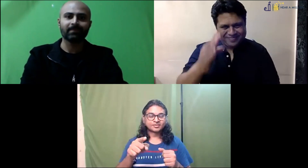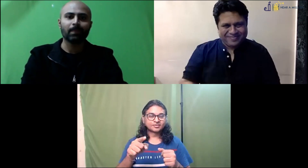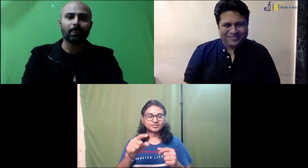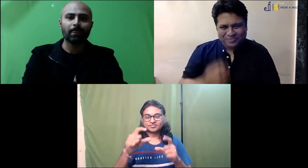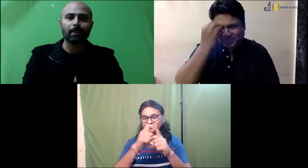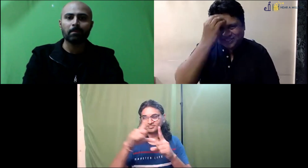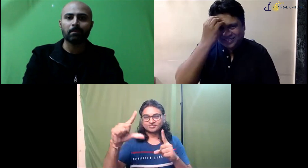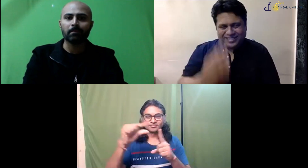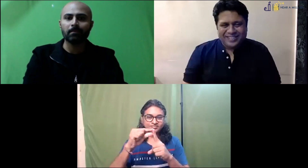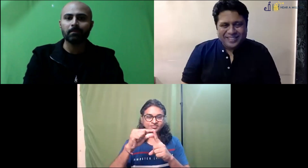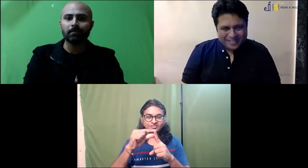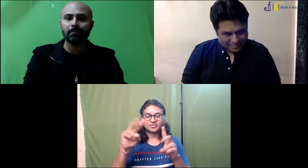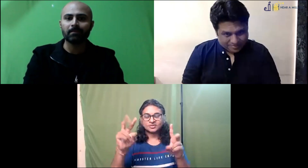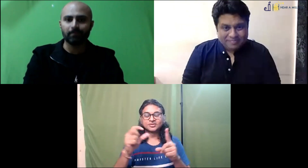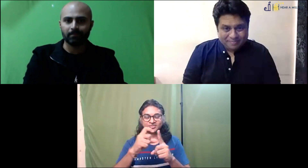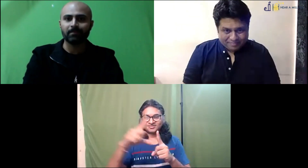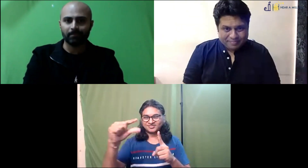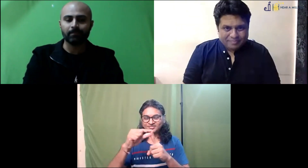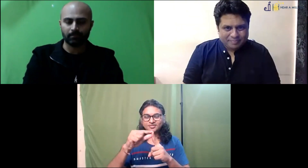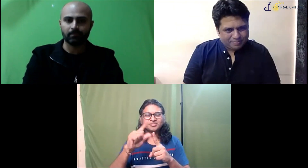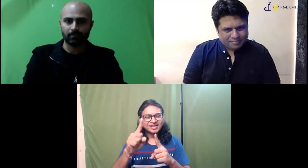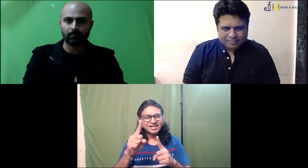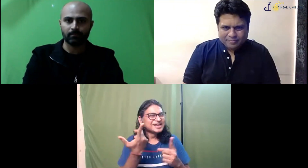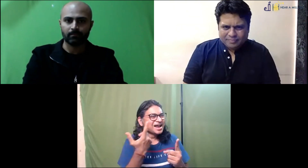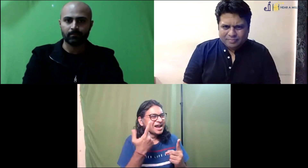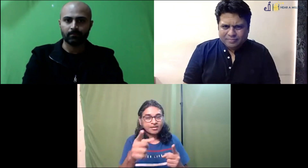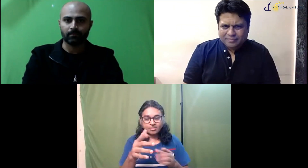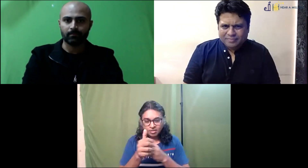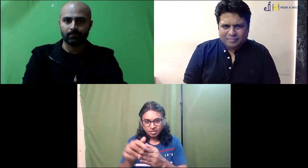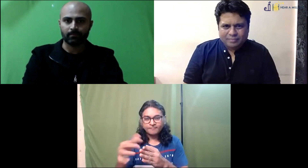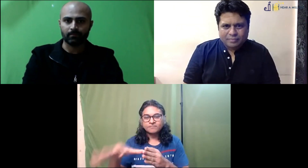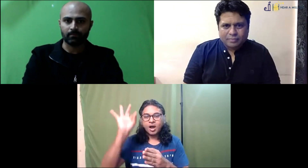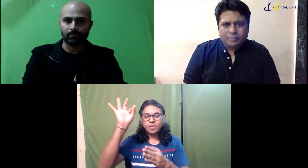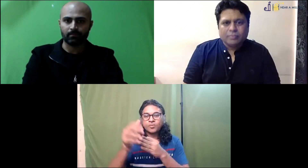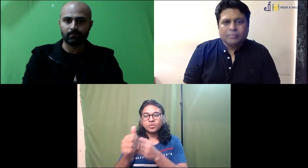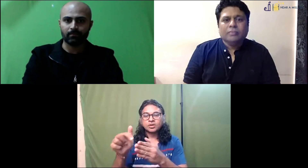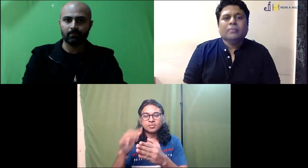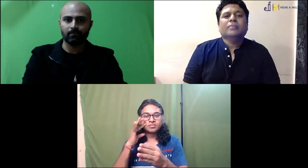Hello, my sign name is this. I am Bhaskar. So the DLP,